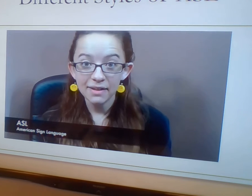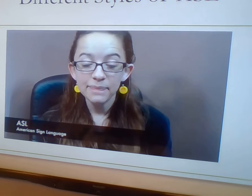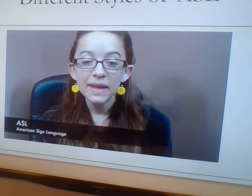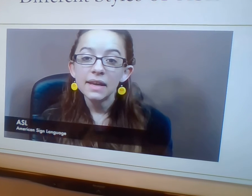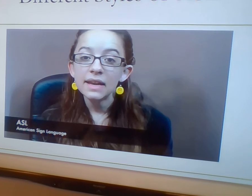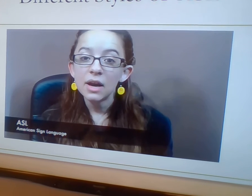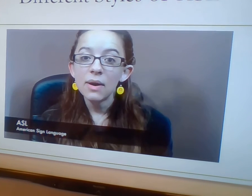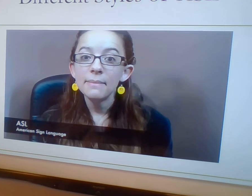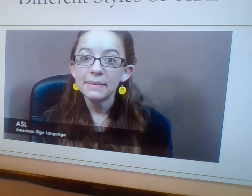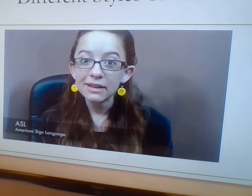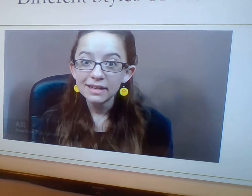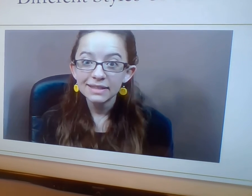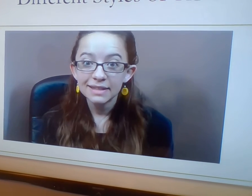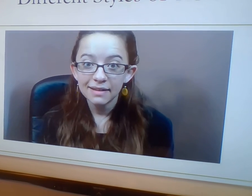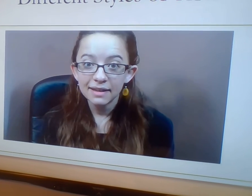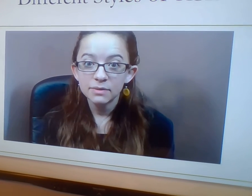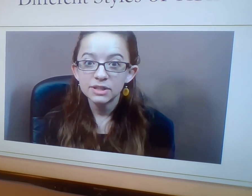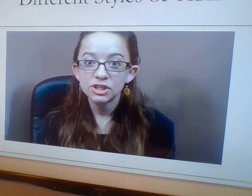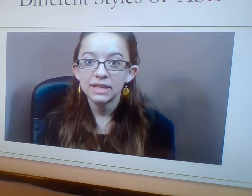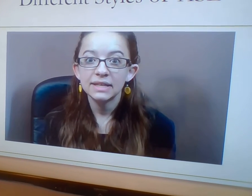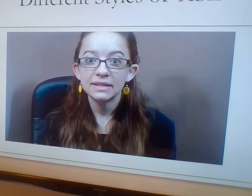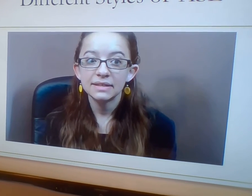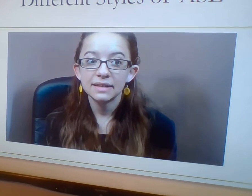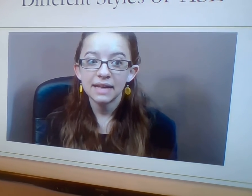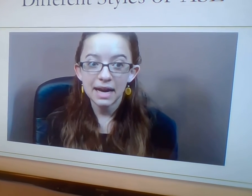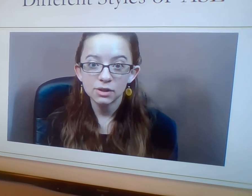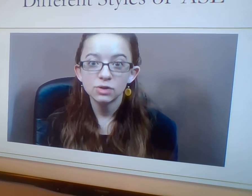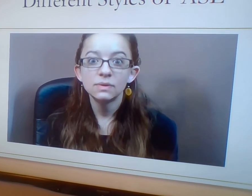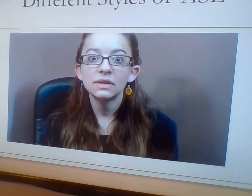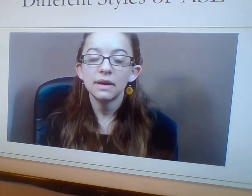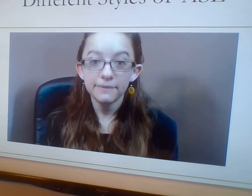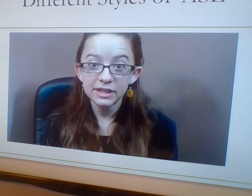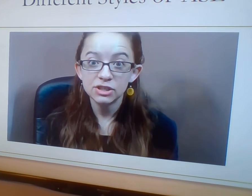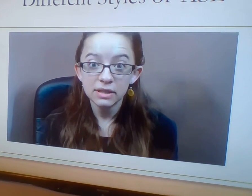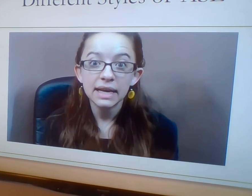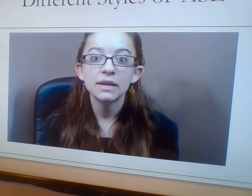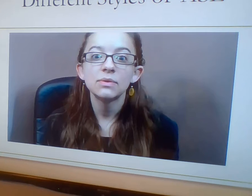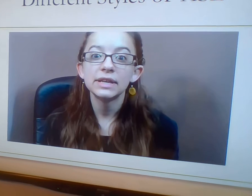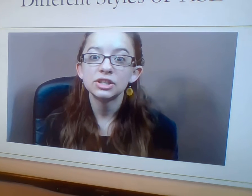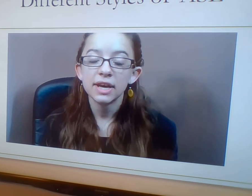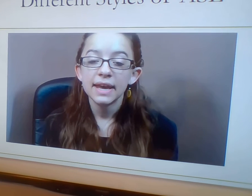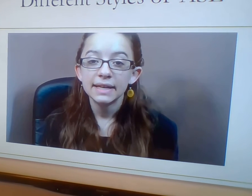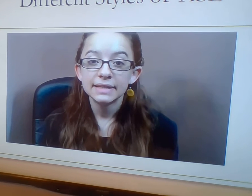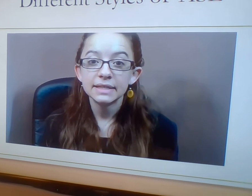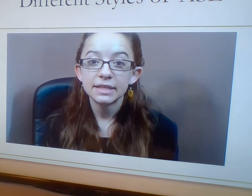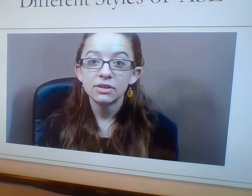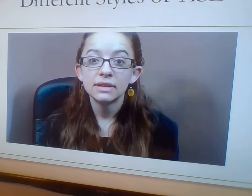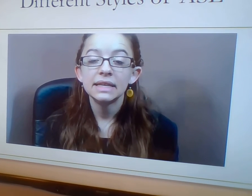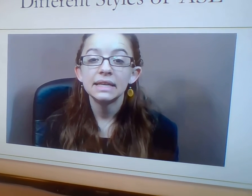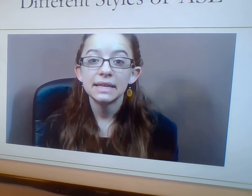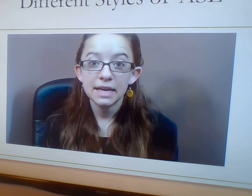ASL. Now, American Sign Language is an actual official language. It's considered the